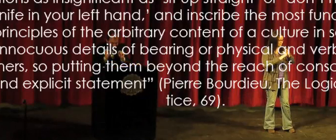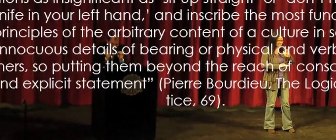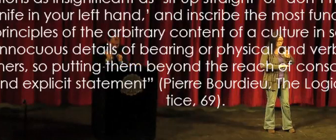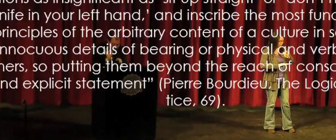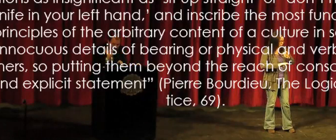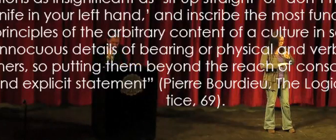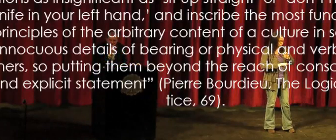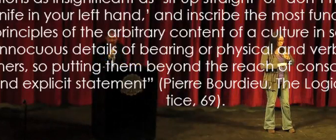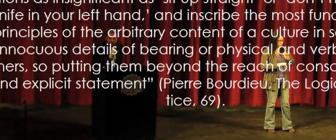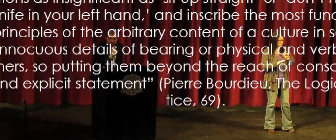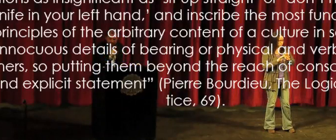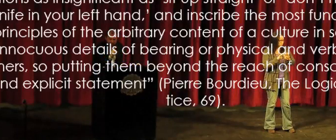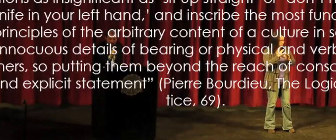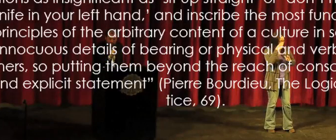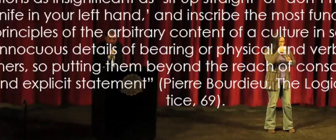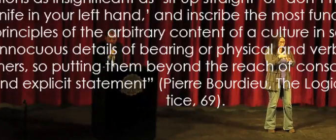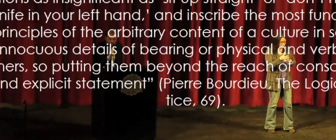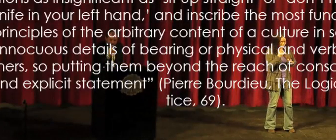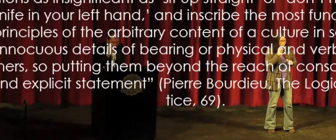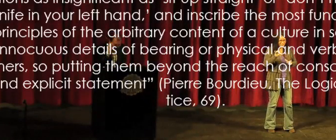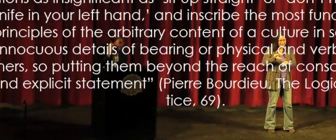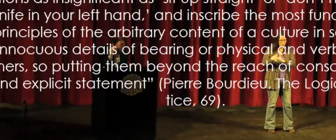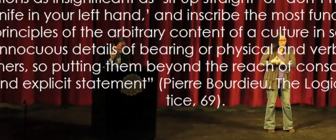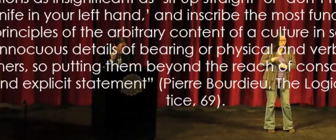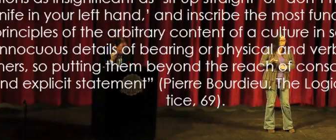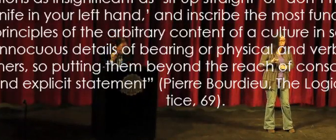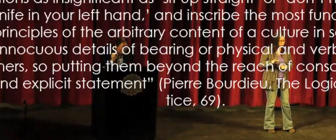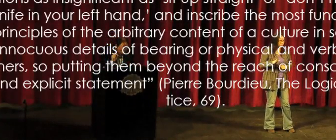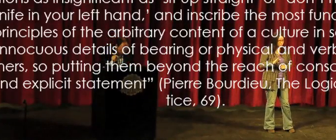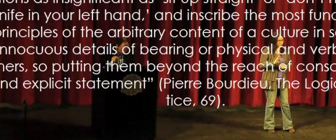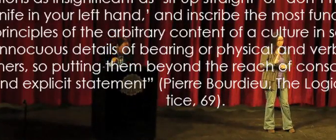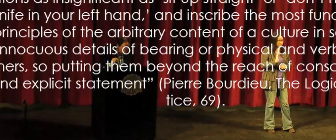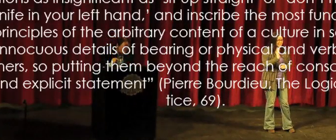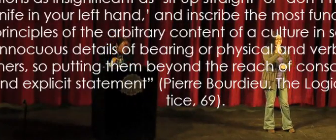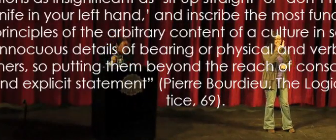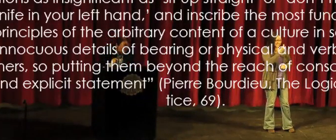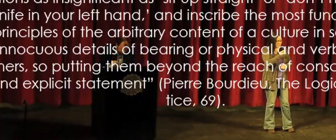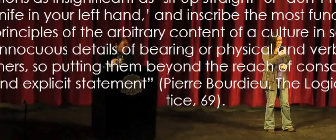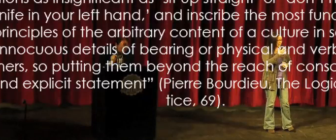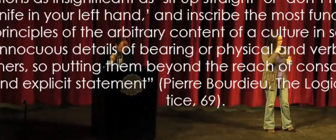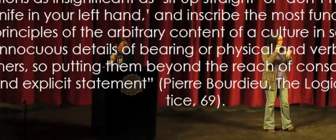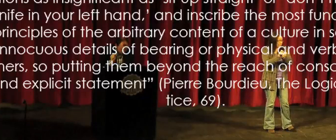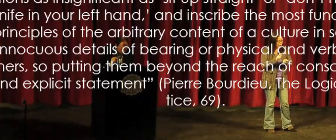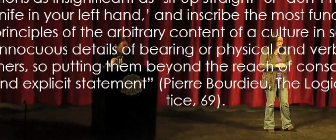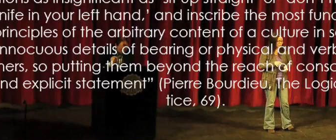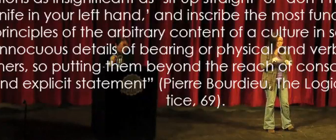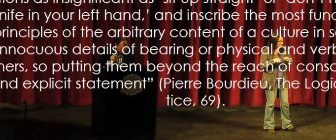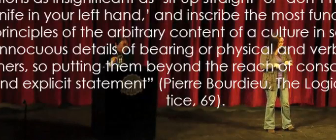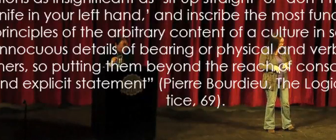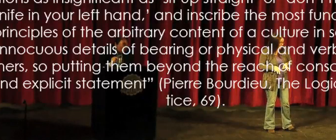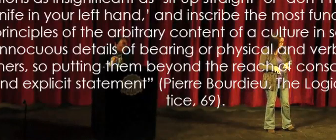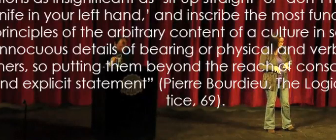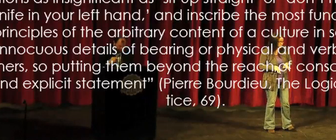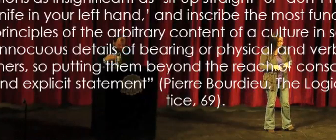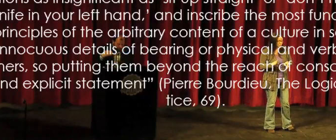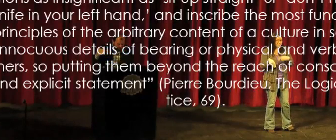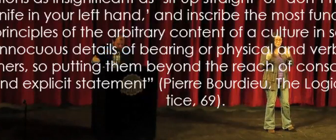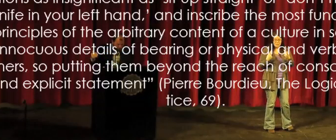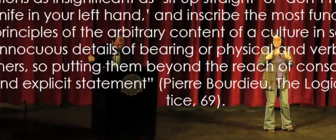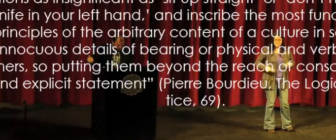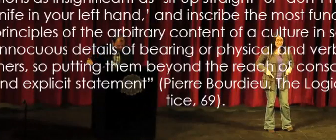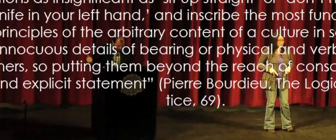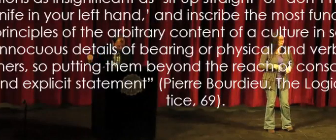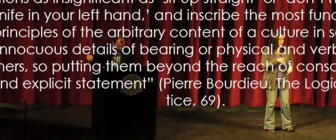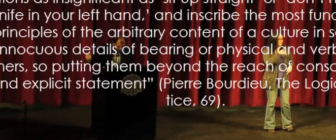in seemingly, a very important word, seemingly innocuous details of bearing or physical and verbal manners,